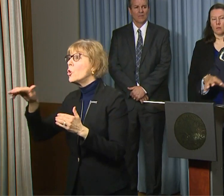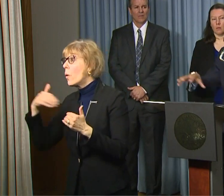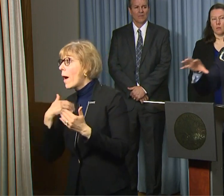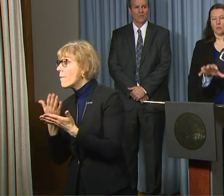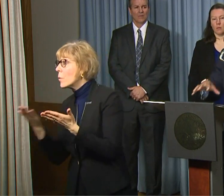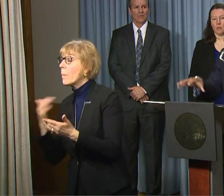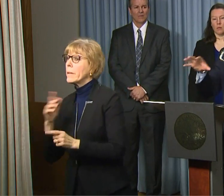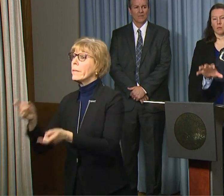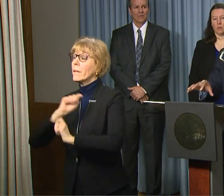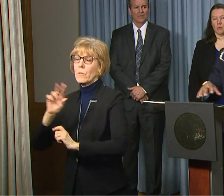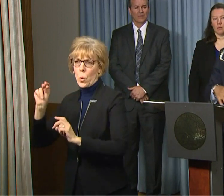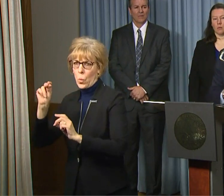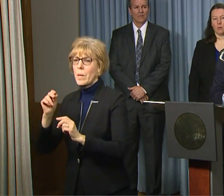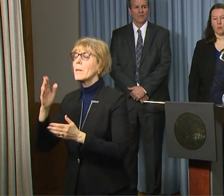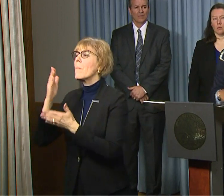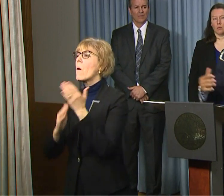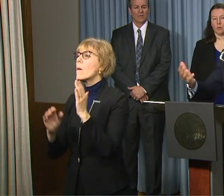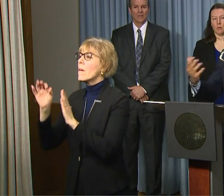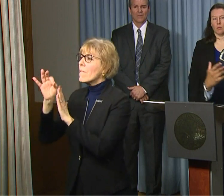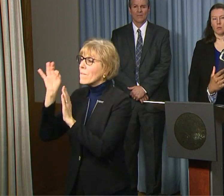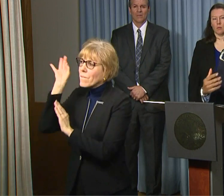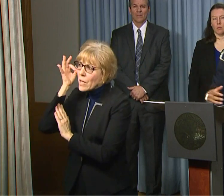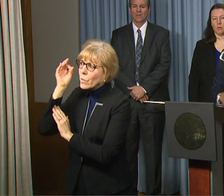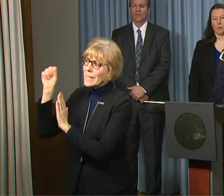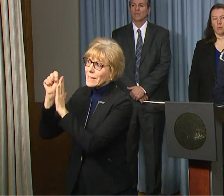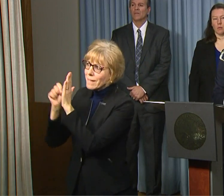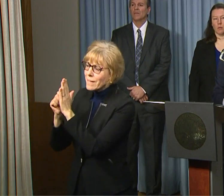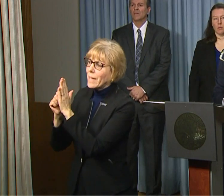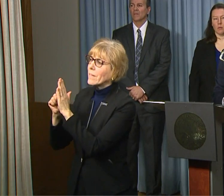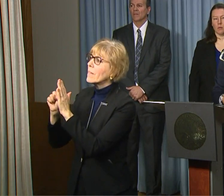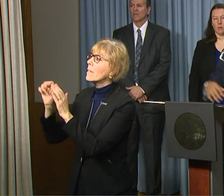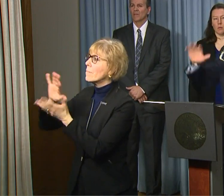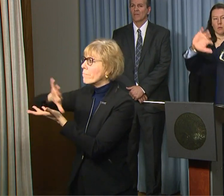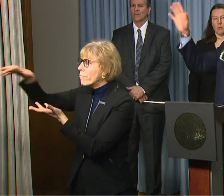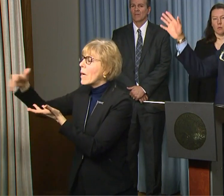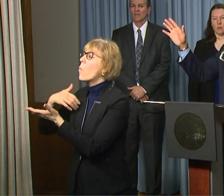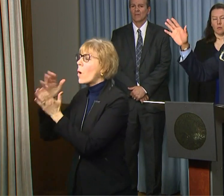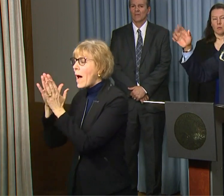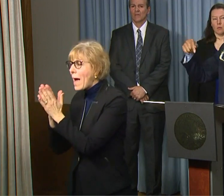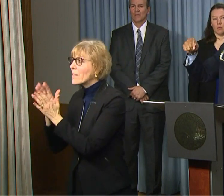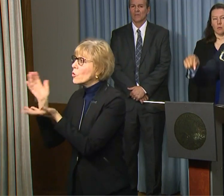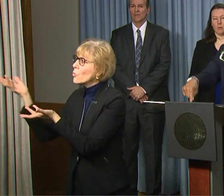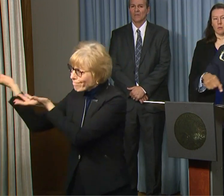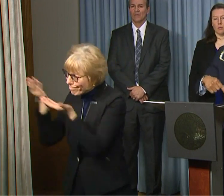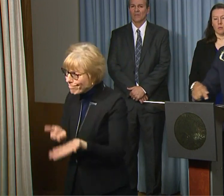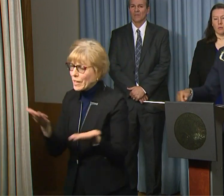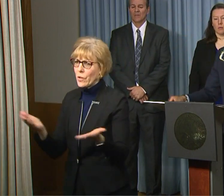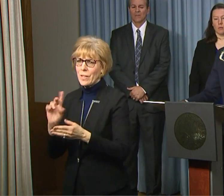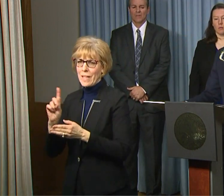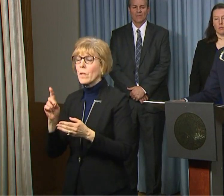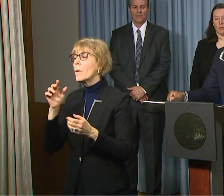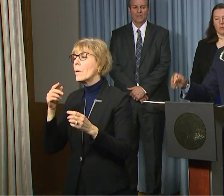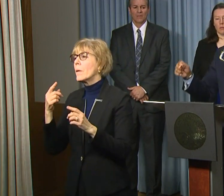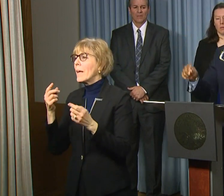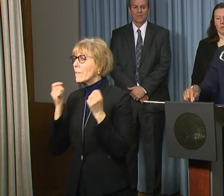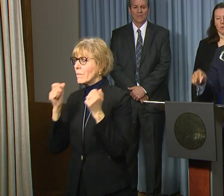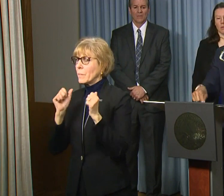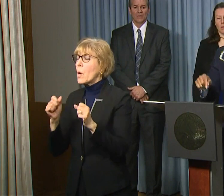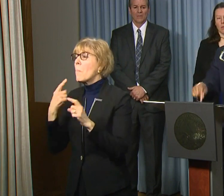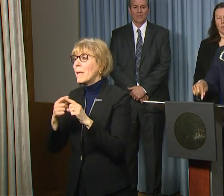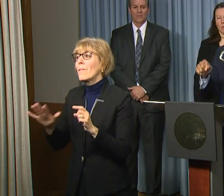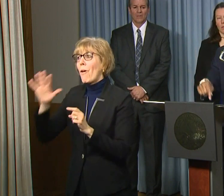is part of our federal and state stash that we are looking to have come to Denver as quickly as possible, as well as throughout the state. But I'm representing the people of Denver.